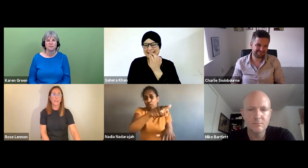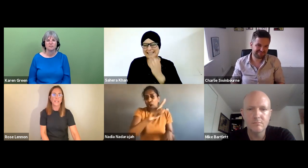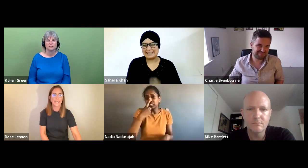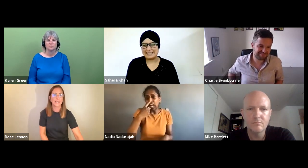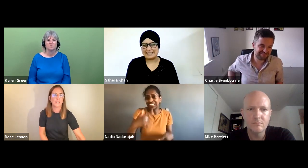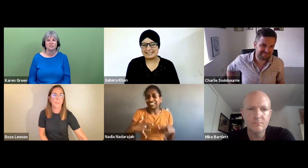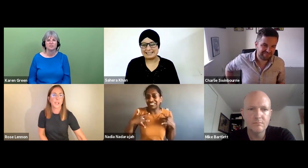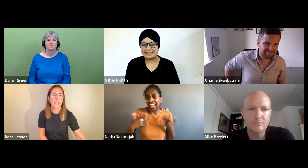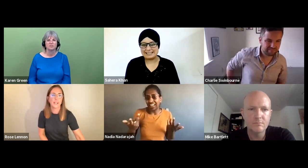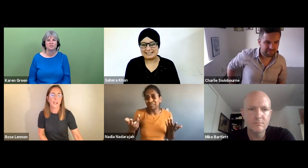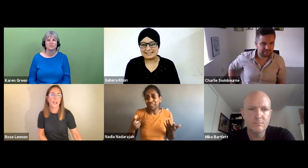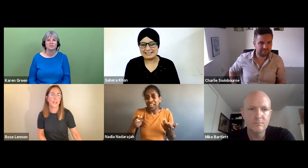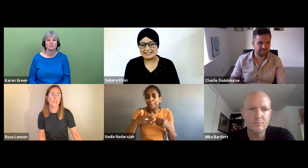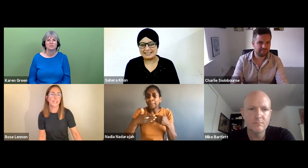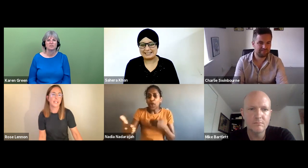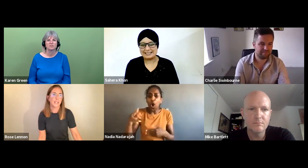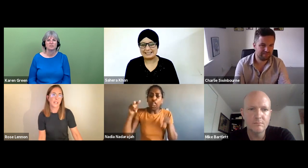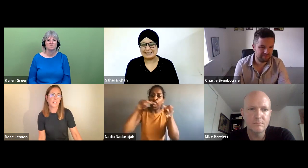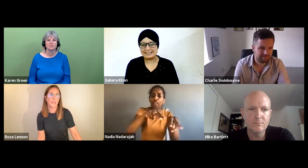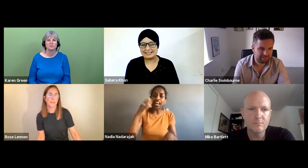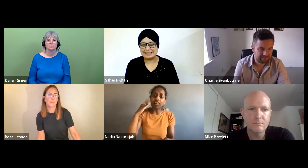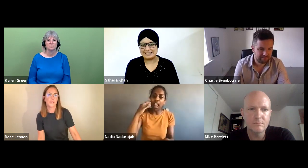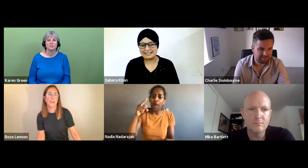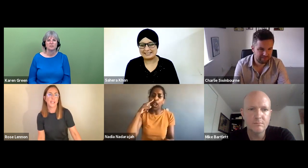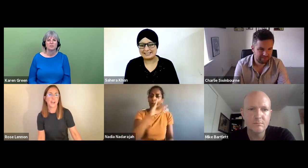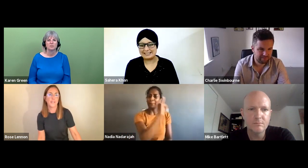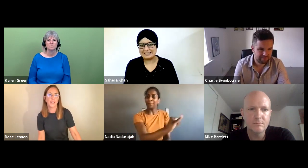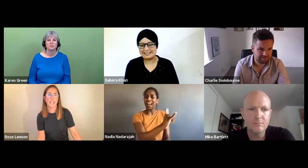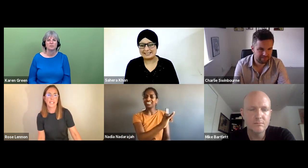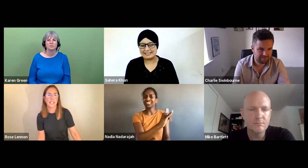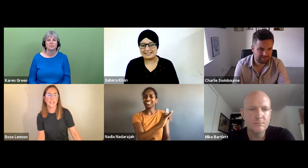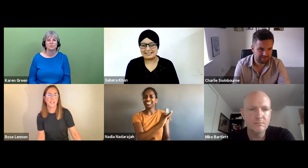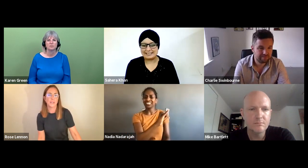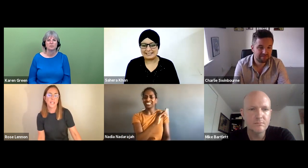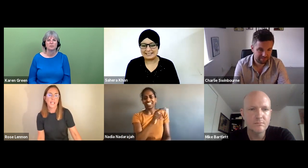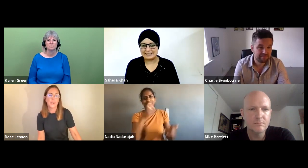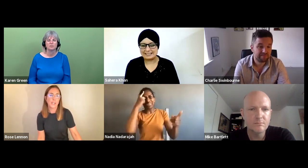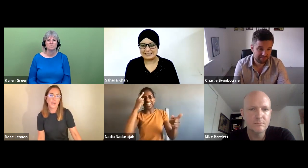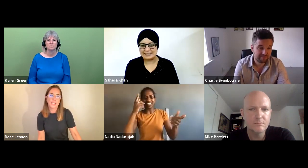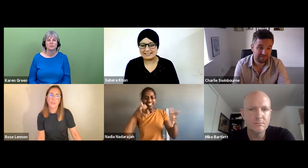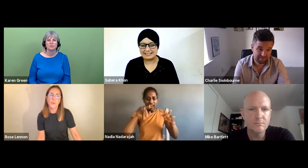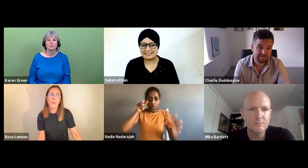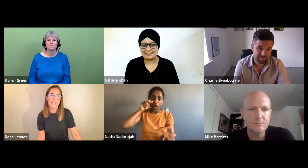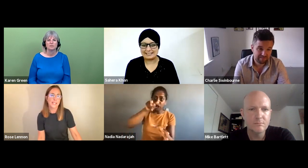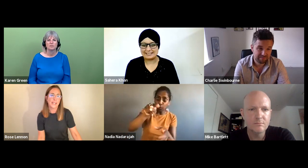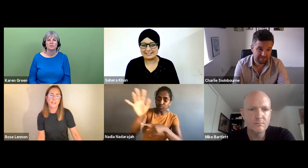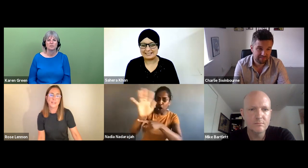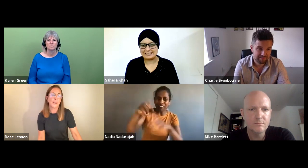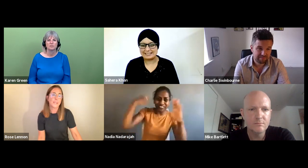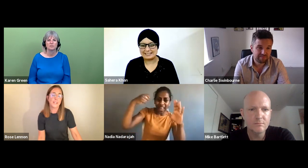with Sahera's points. I really want to advocate her feelings. You know, there's always this negative representation